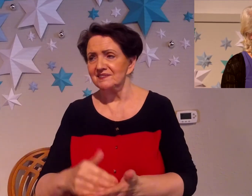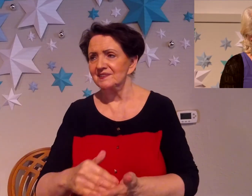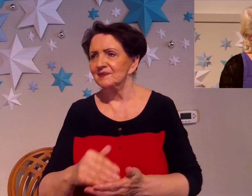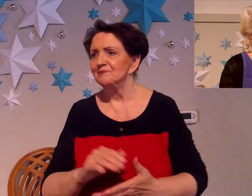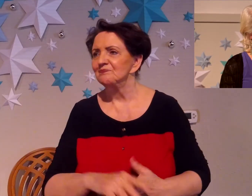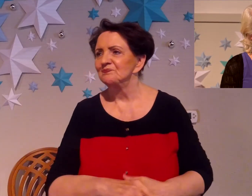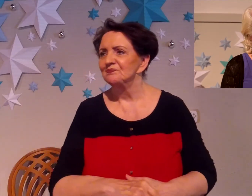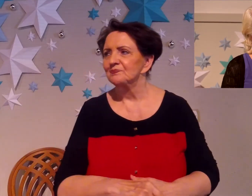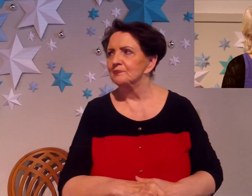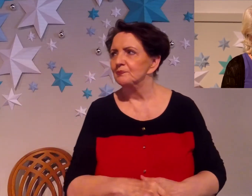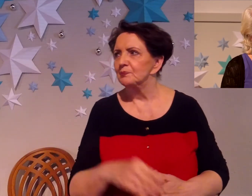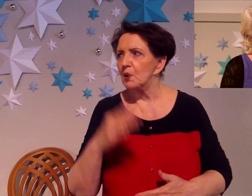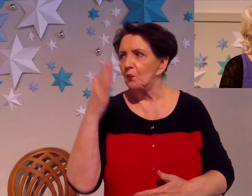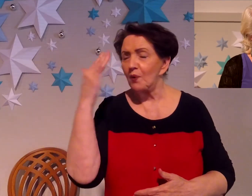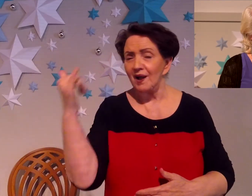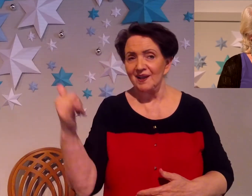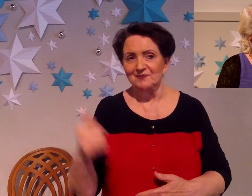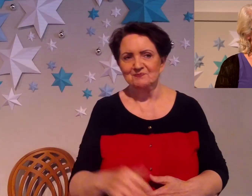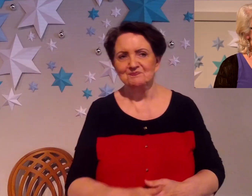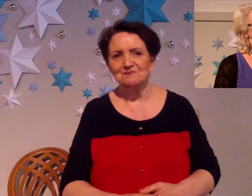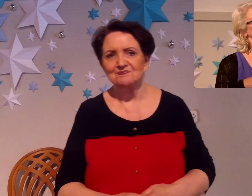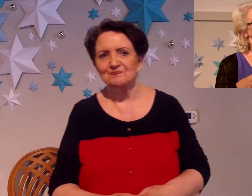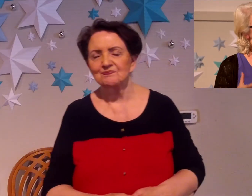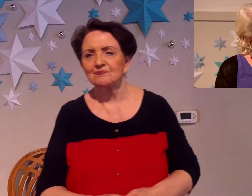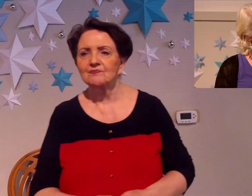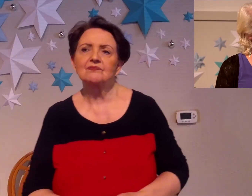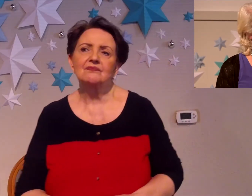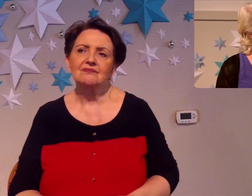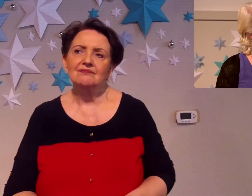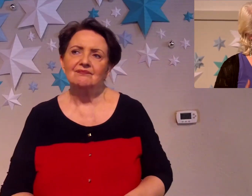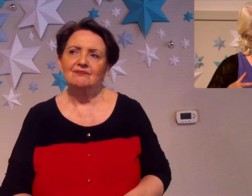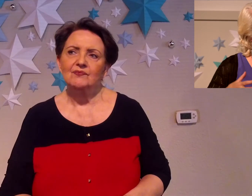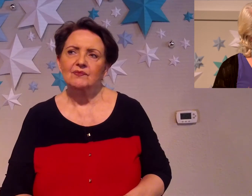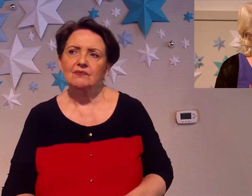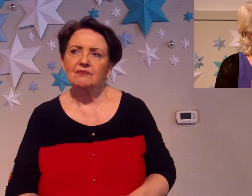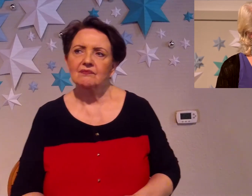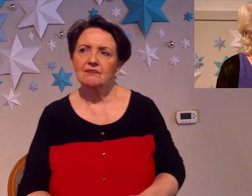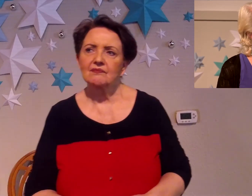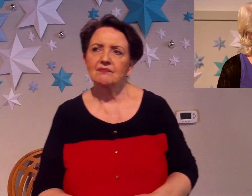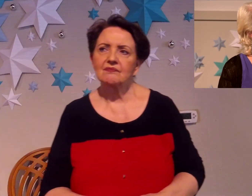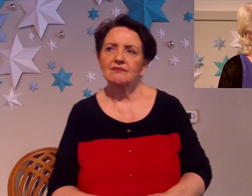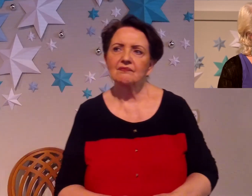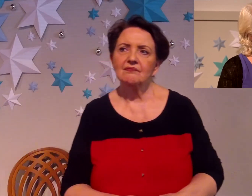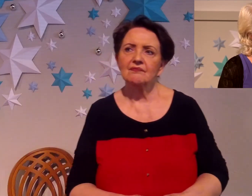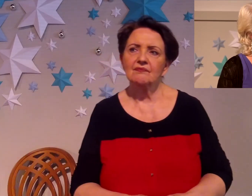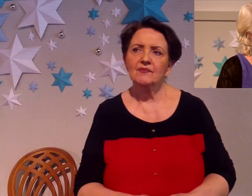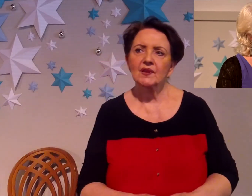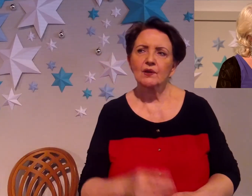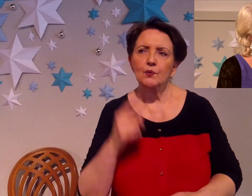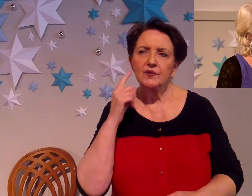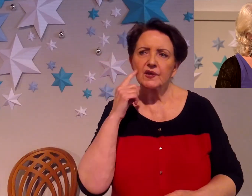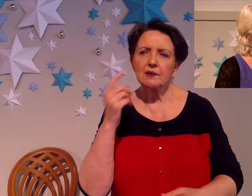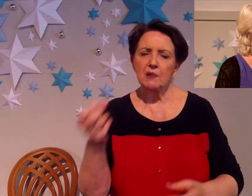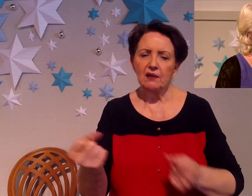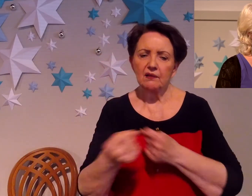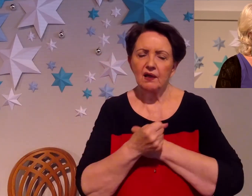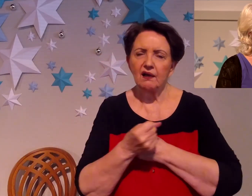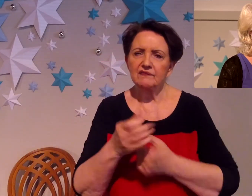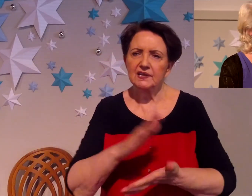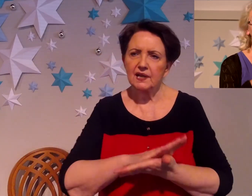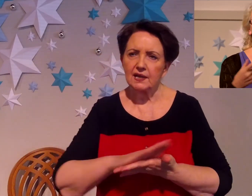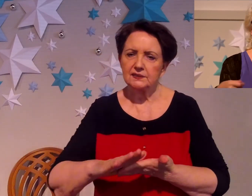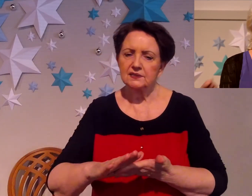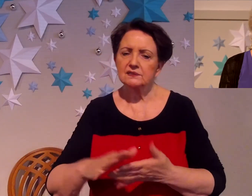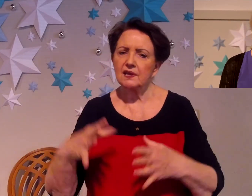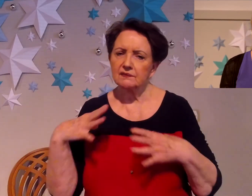But why is it that we really think about love and kindness at the holidays,